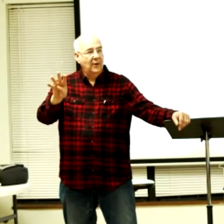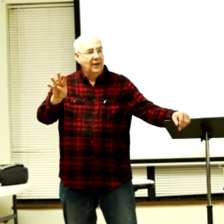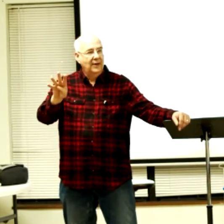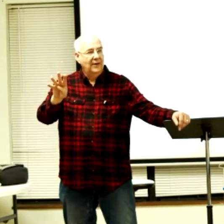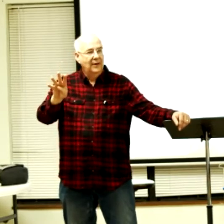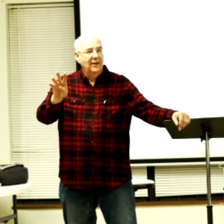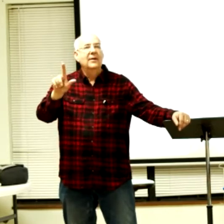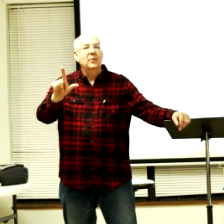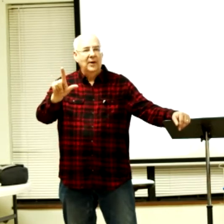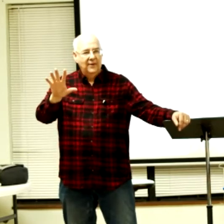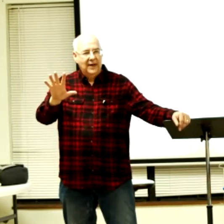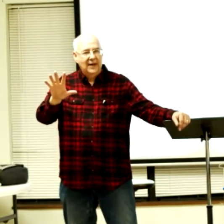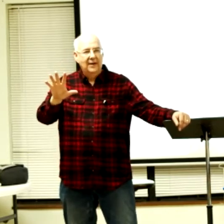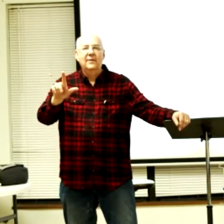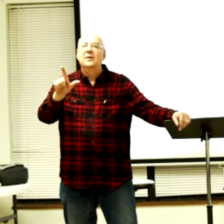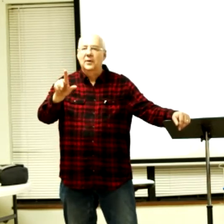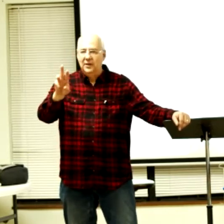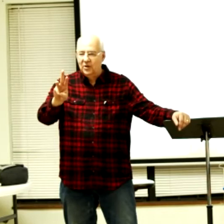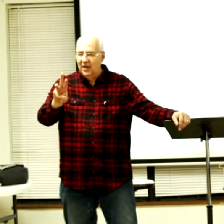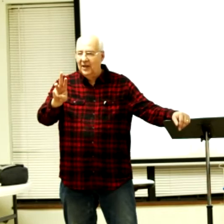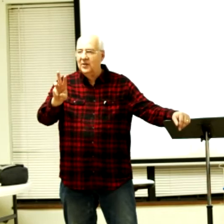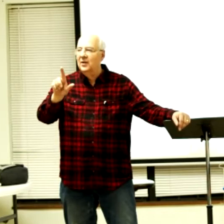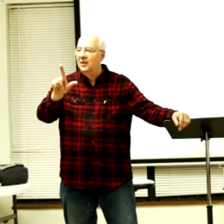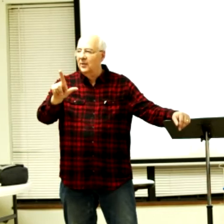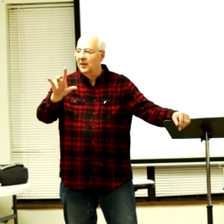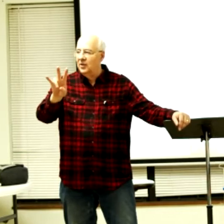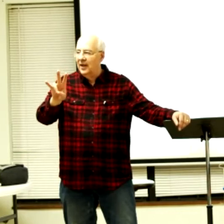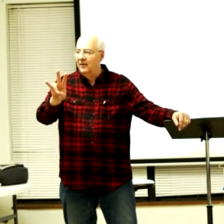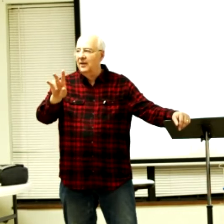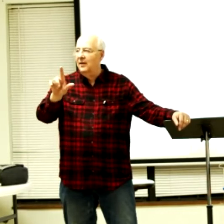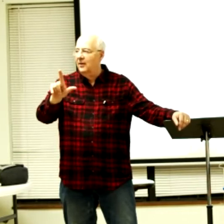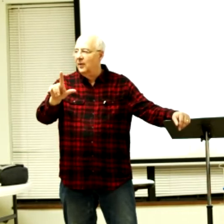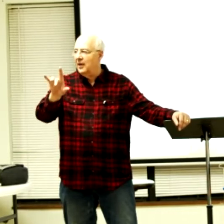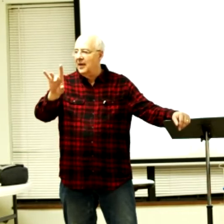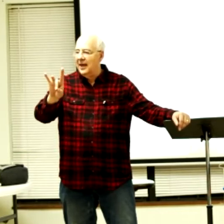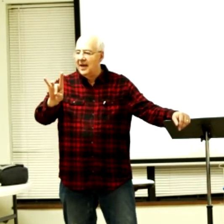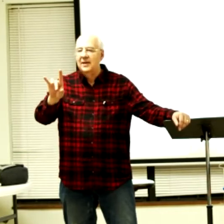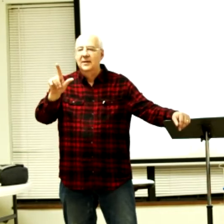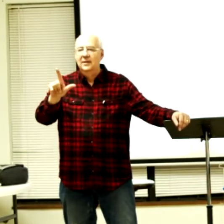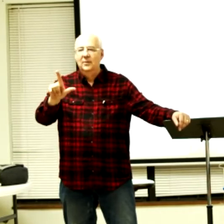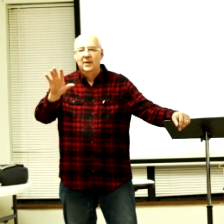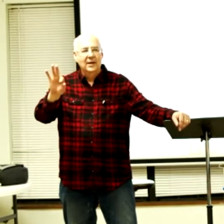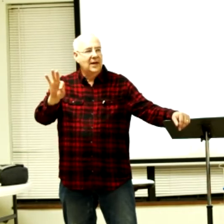24, 25, 26, 27, 28,